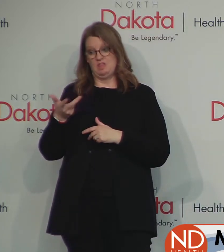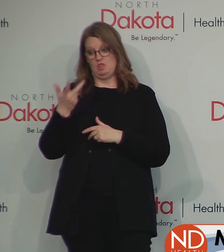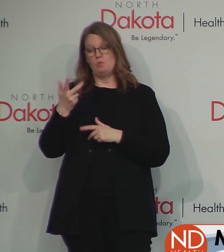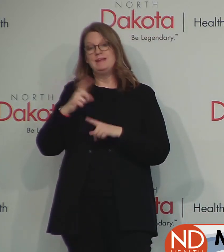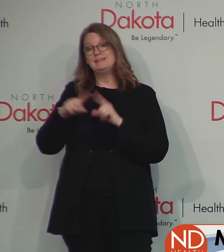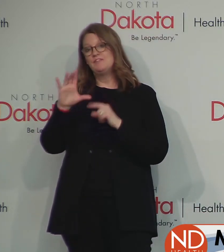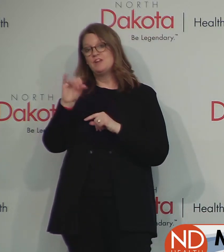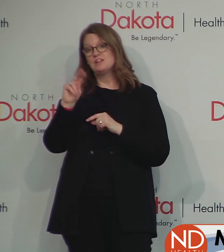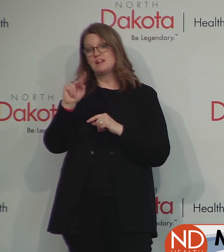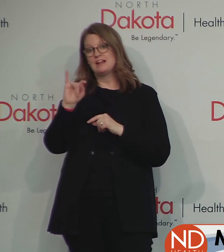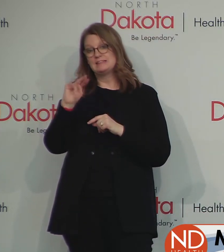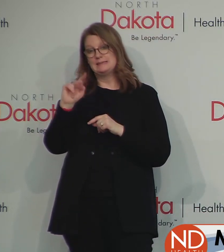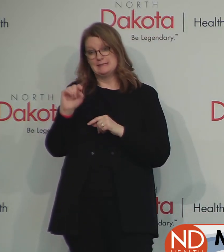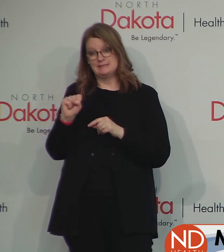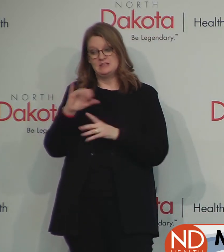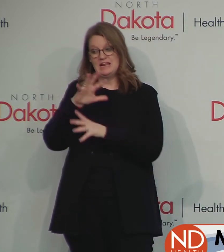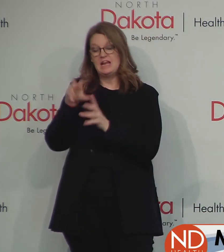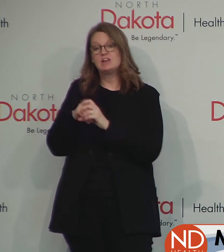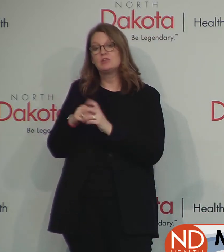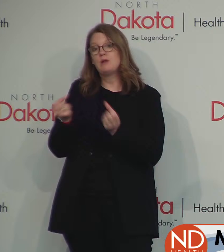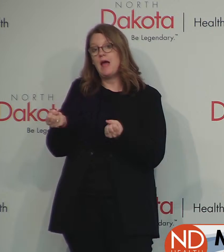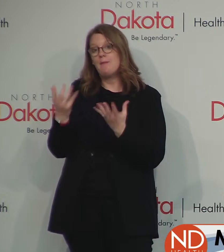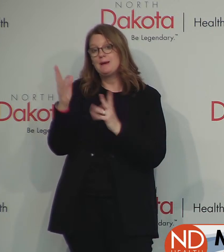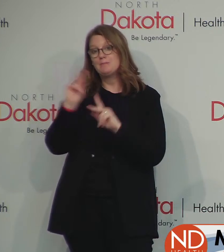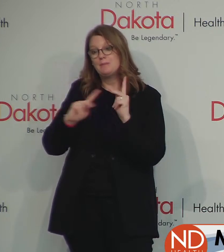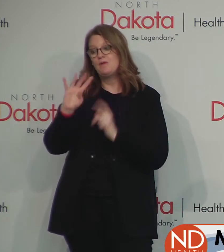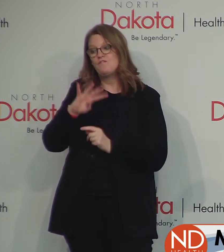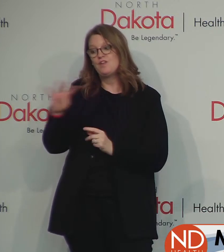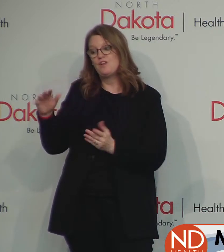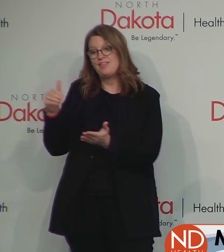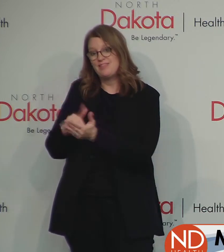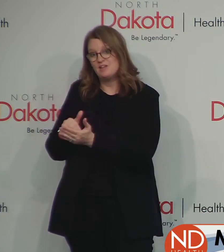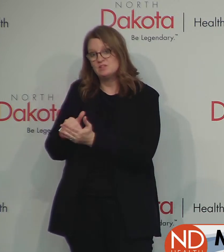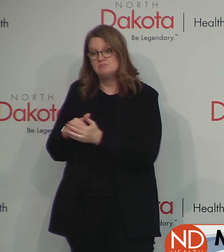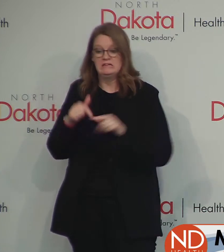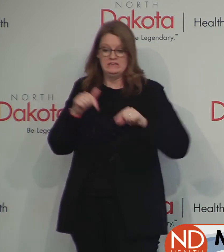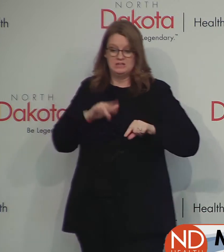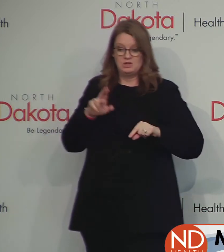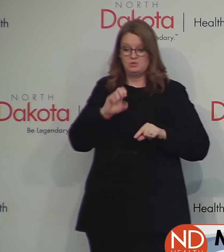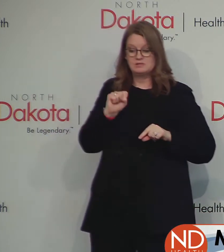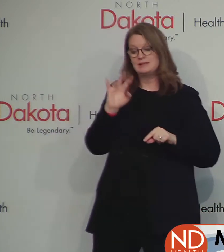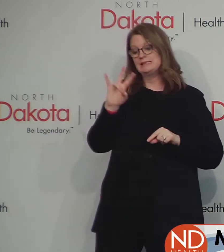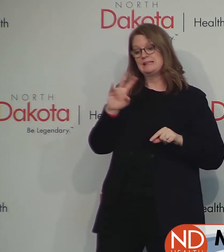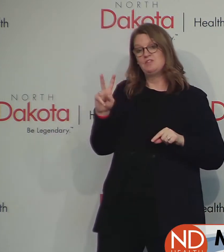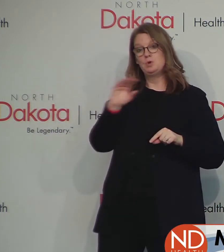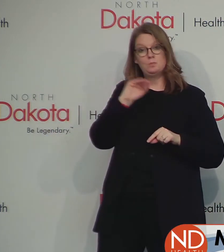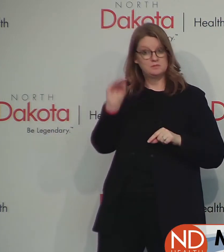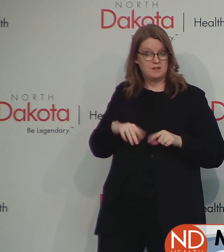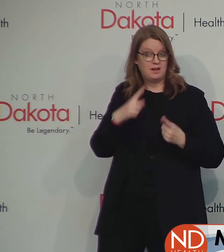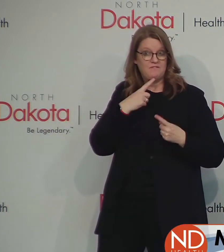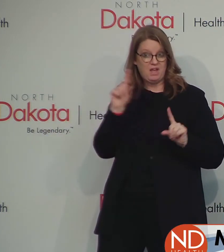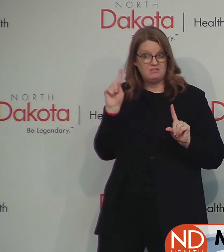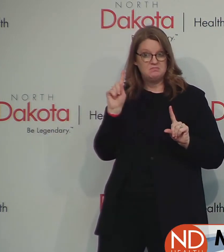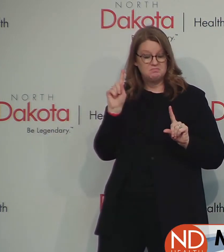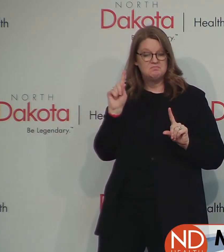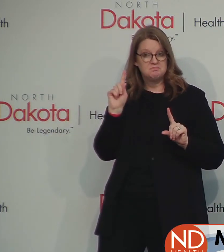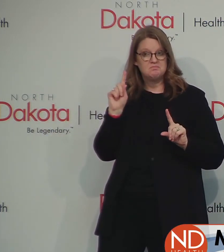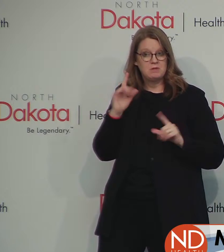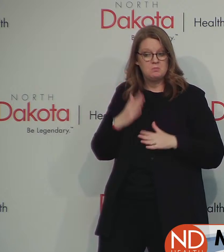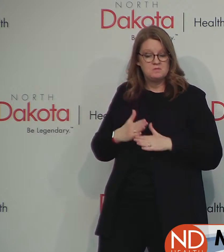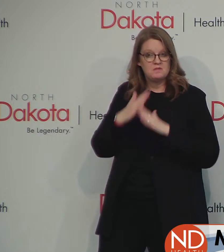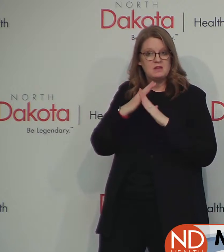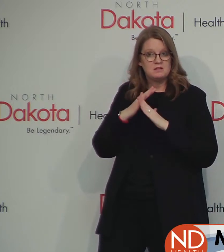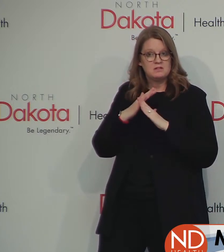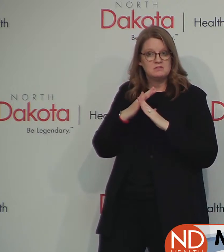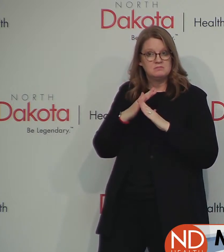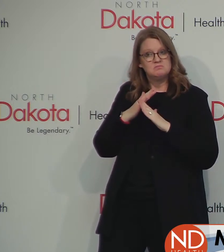and included almost 44,000 people. In the US, it was found to be 72% effective and at